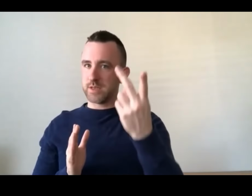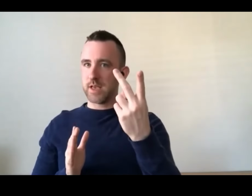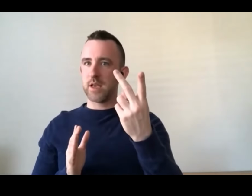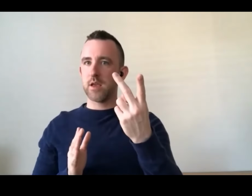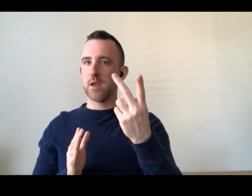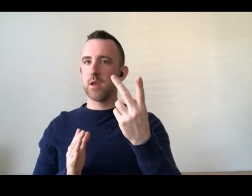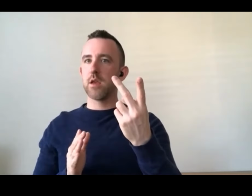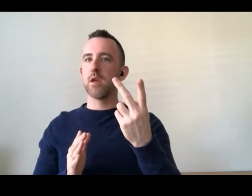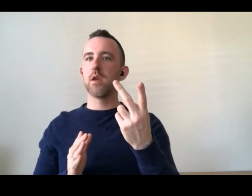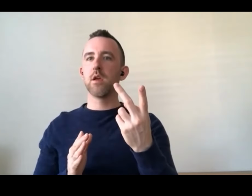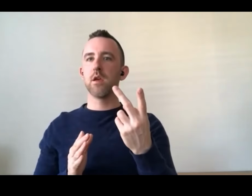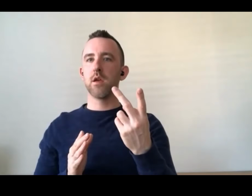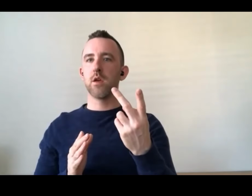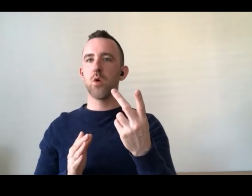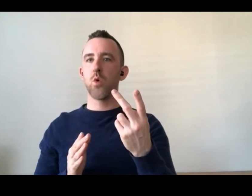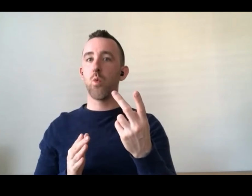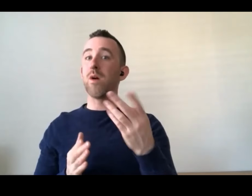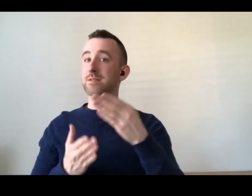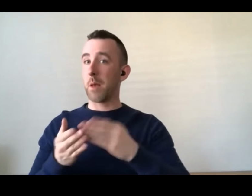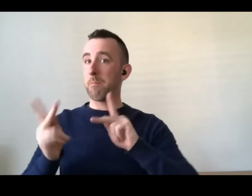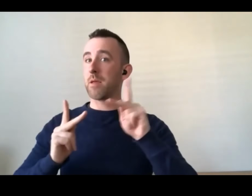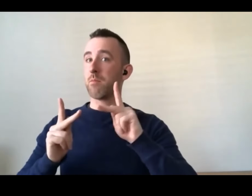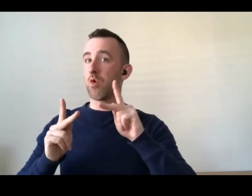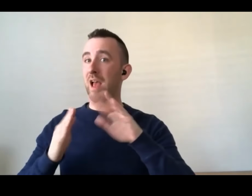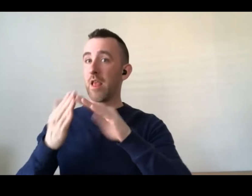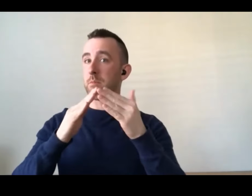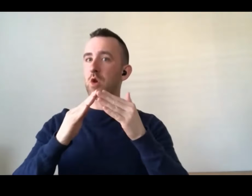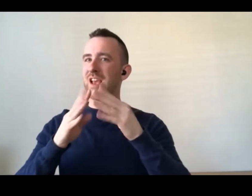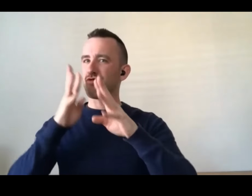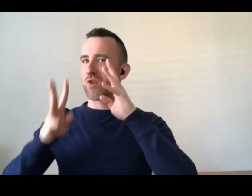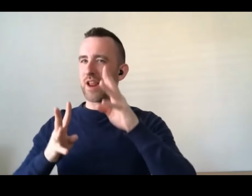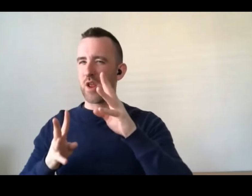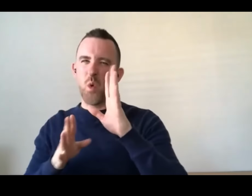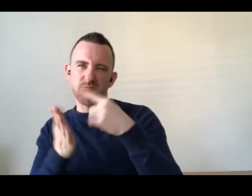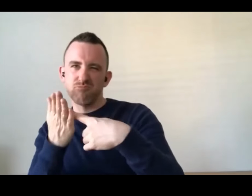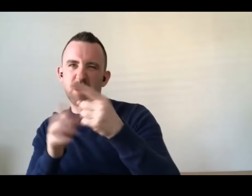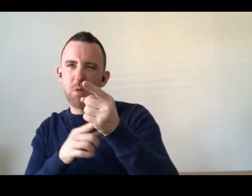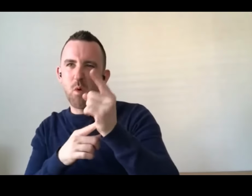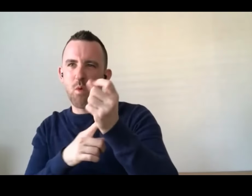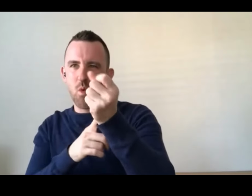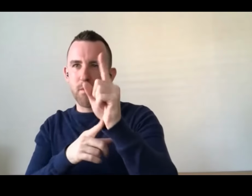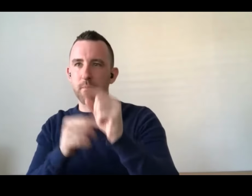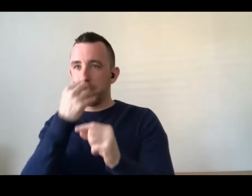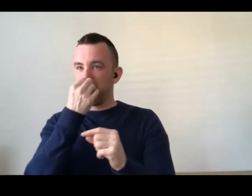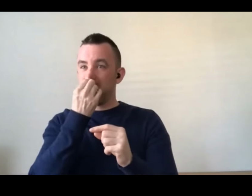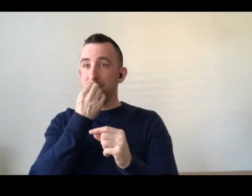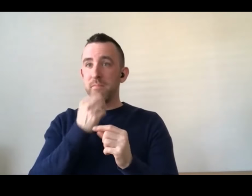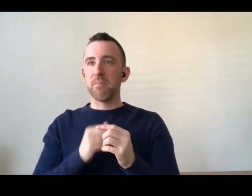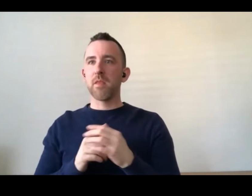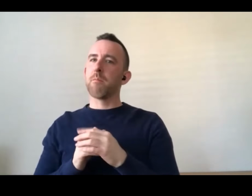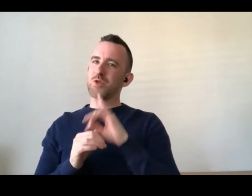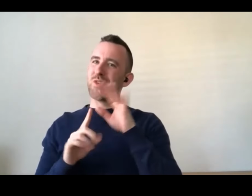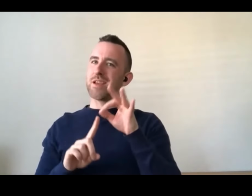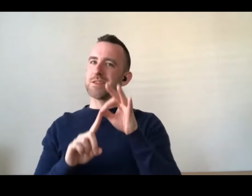what has been created by the community, and we'll get to that in a moment. But it's pretty